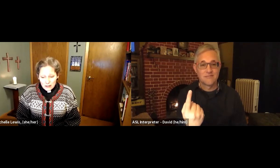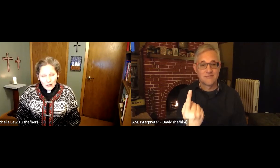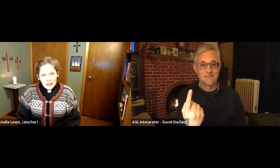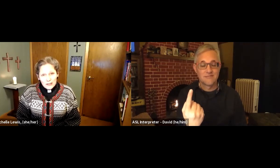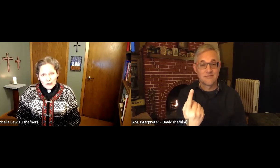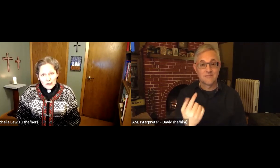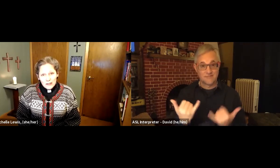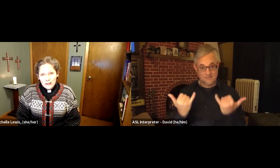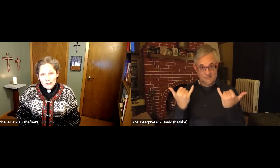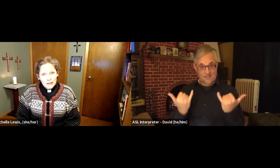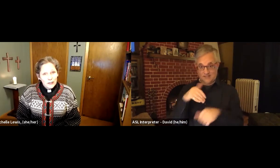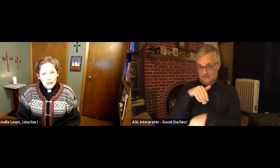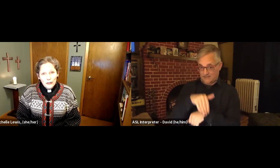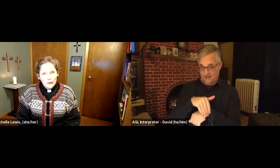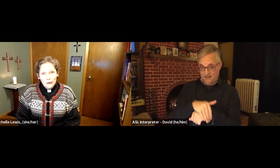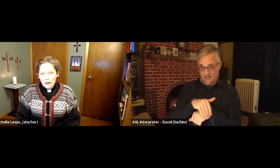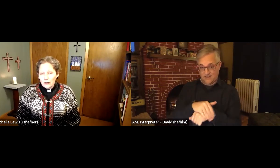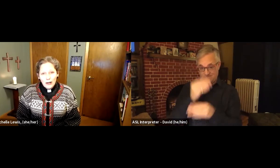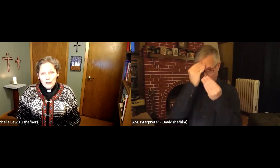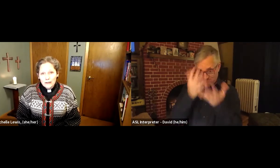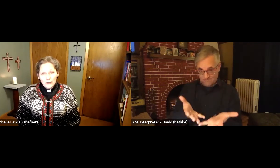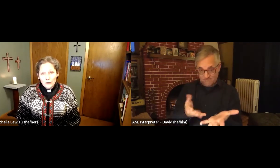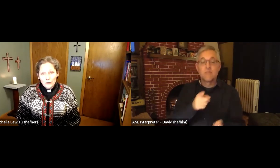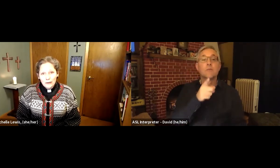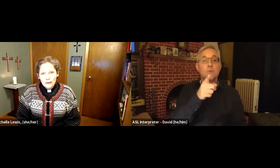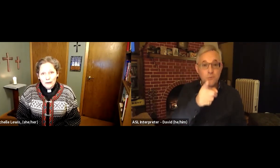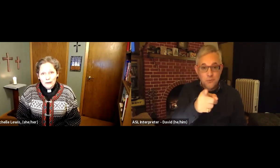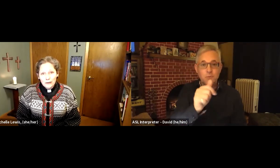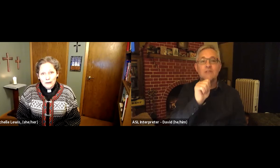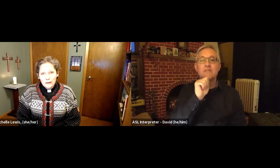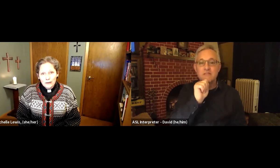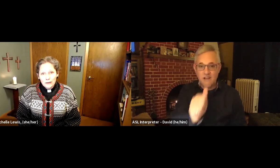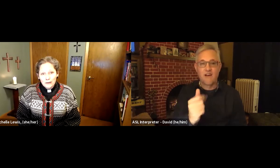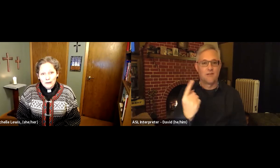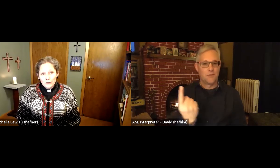This night, you are not alone.